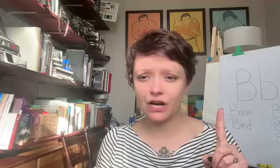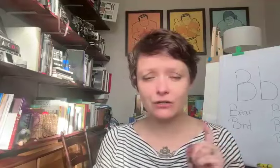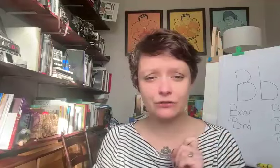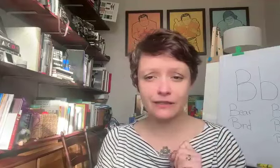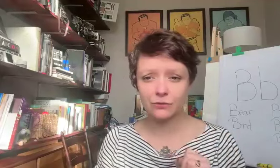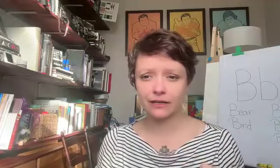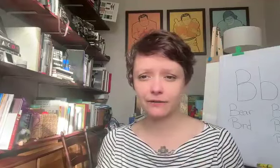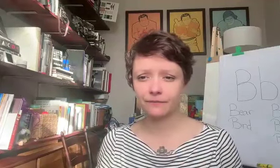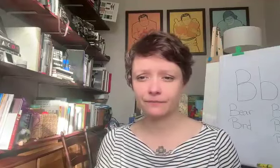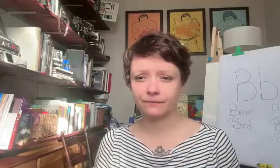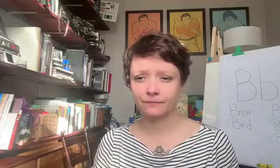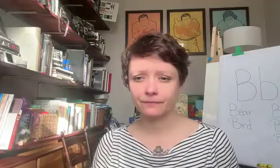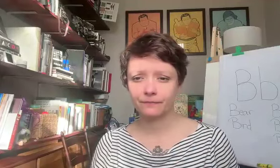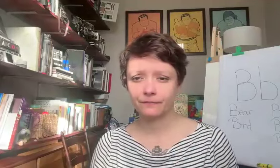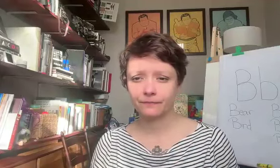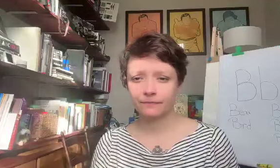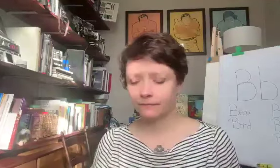are you doing this week?